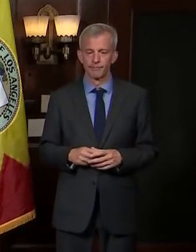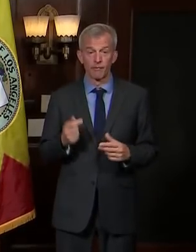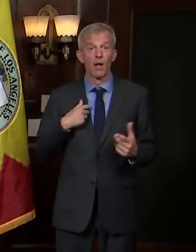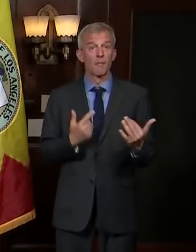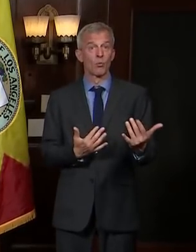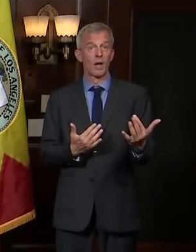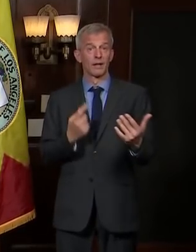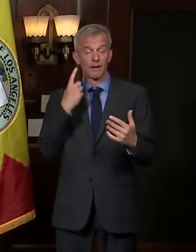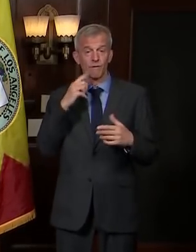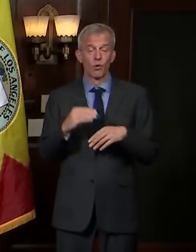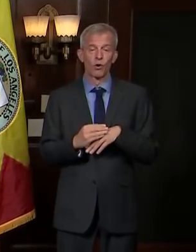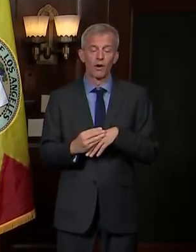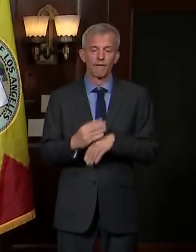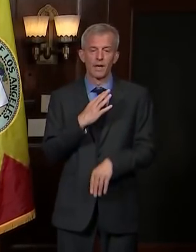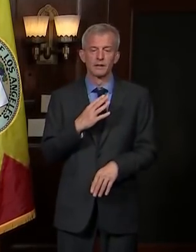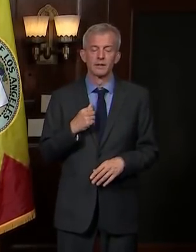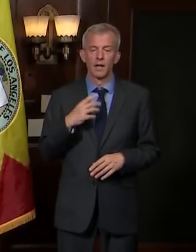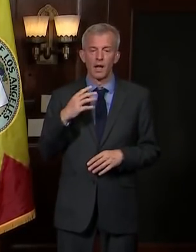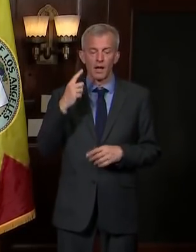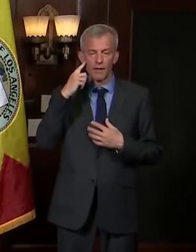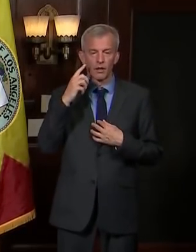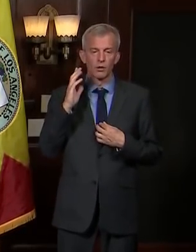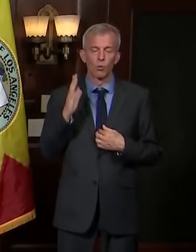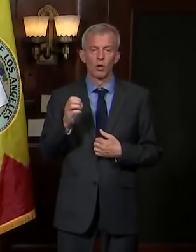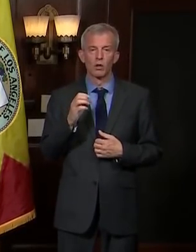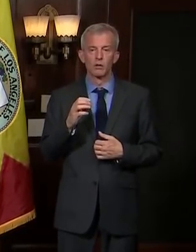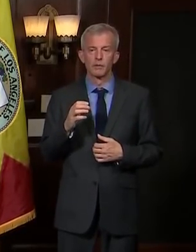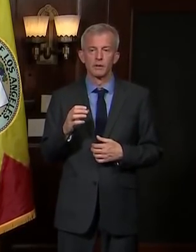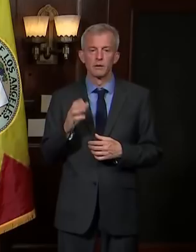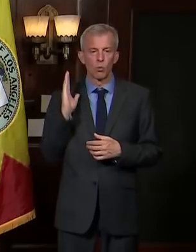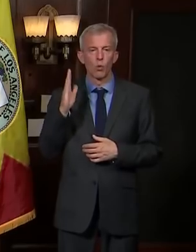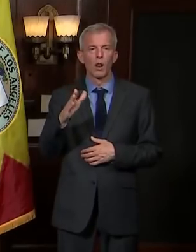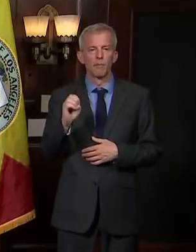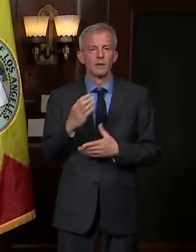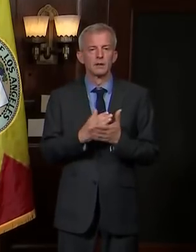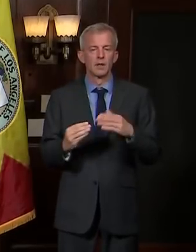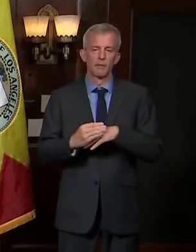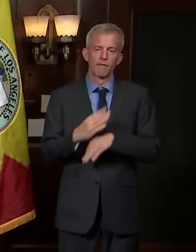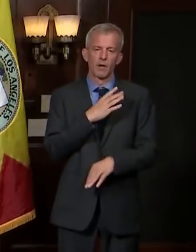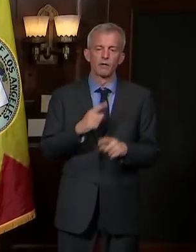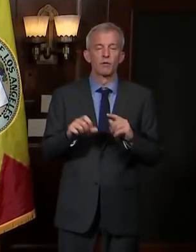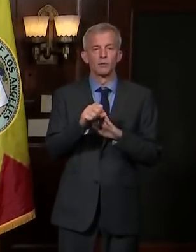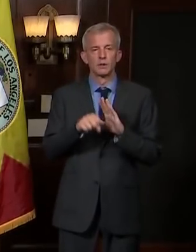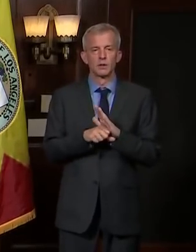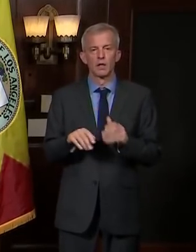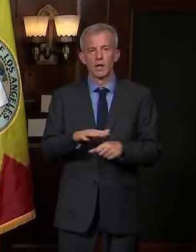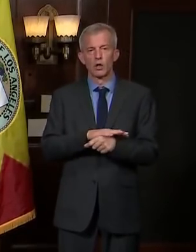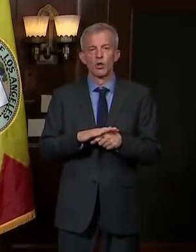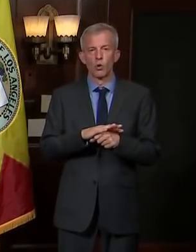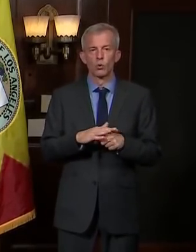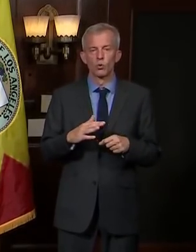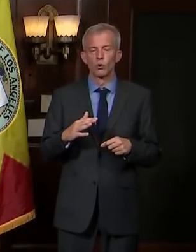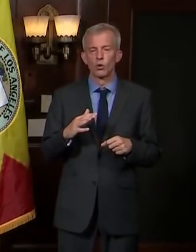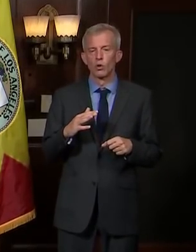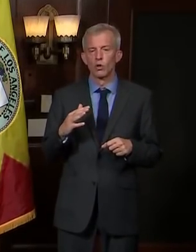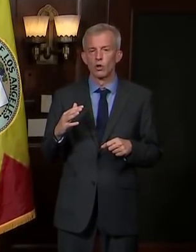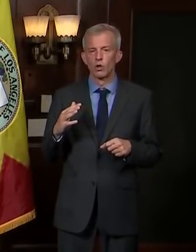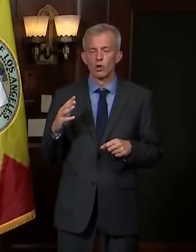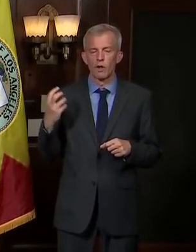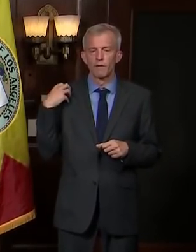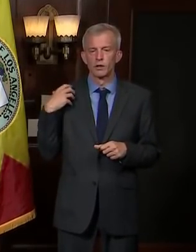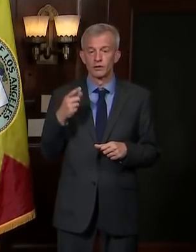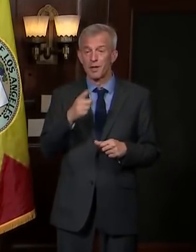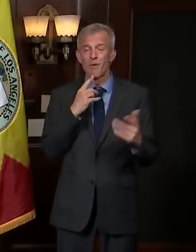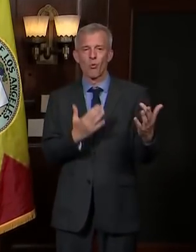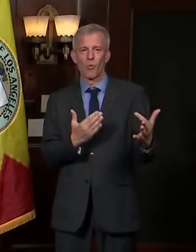I think there's going to be some forthcoming advice in the coming days from our state and local officials, but they've been waiting on the CDC. I finally said